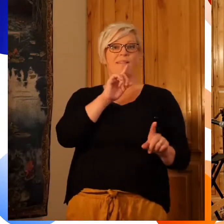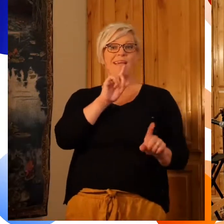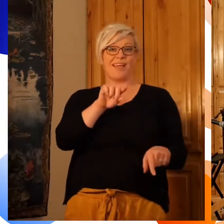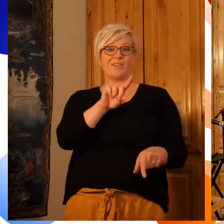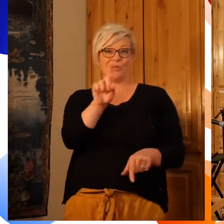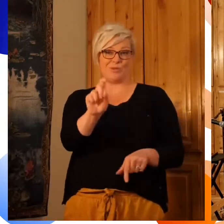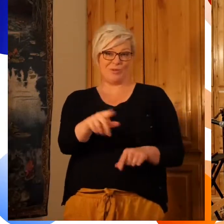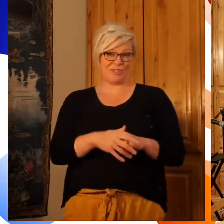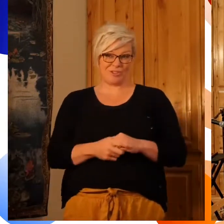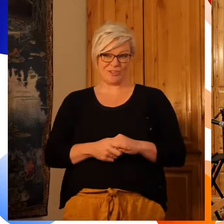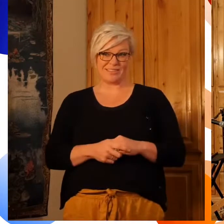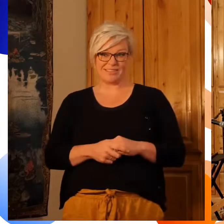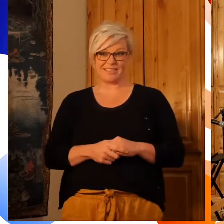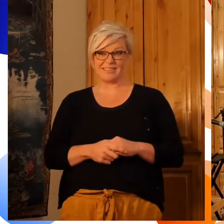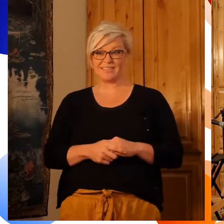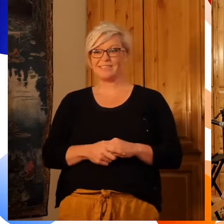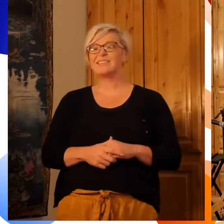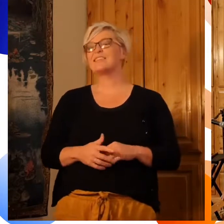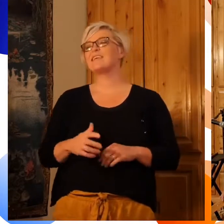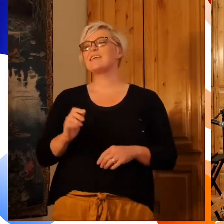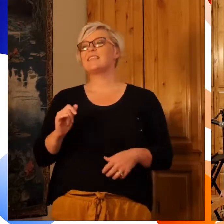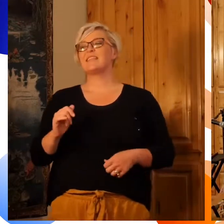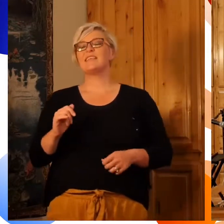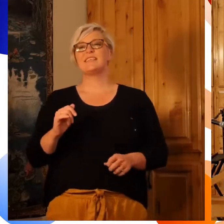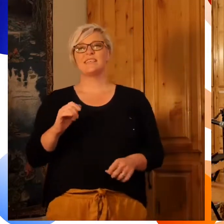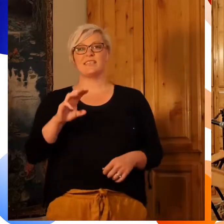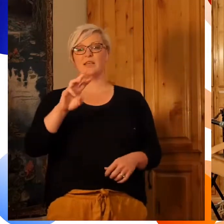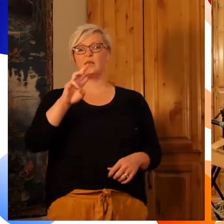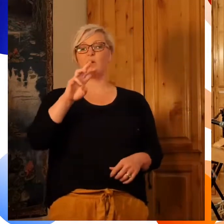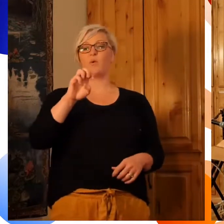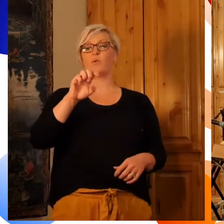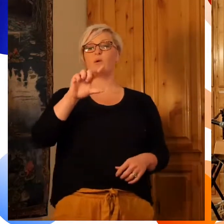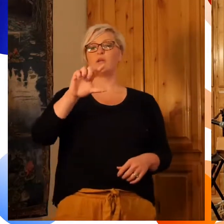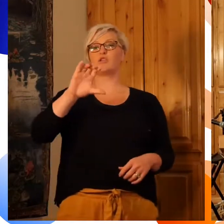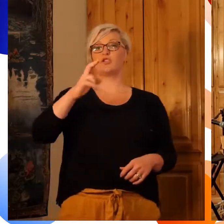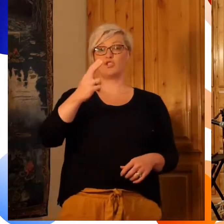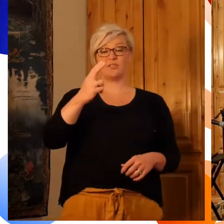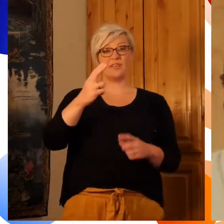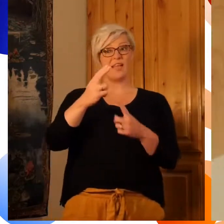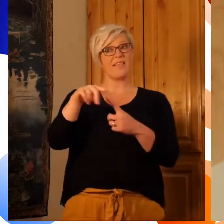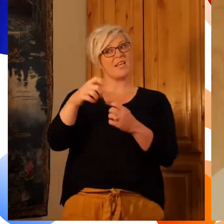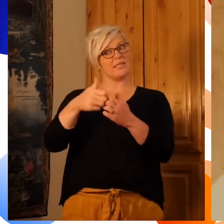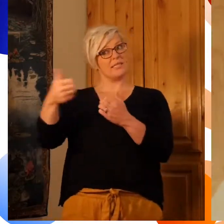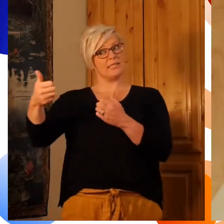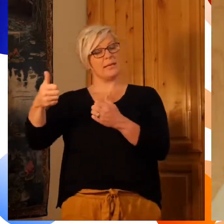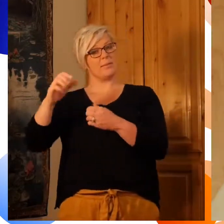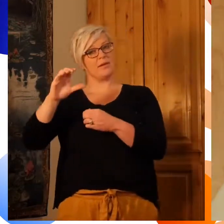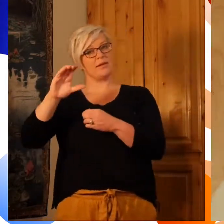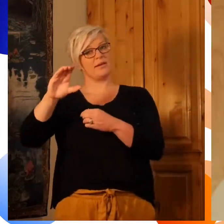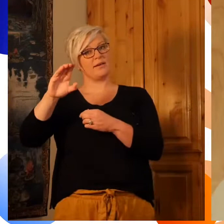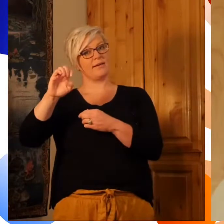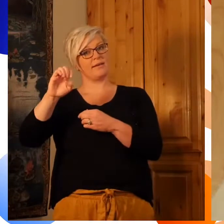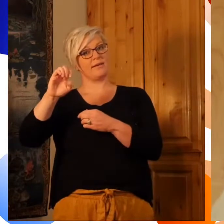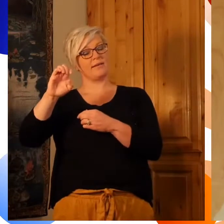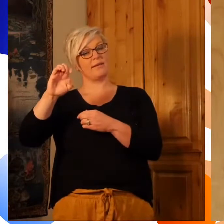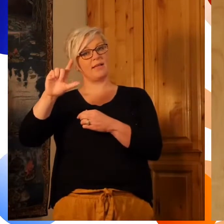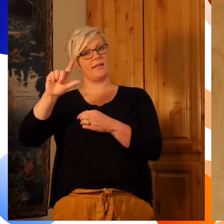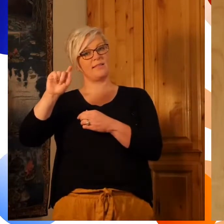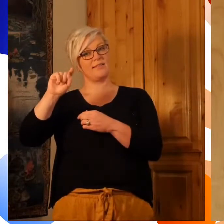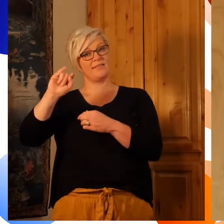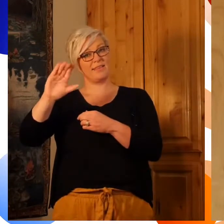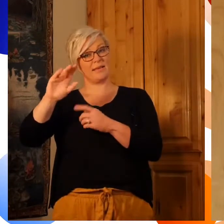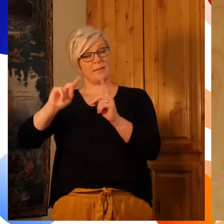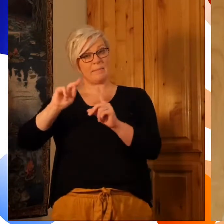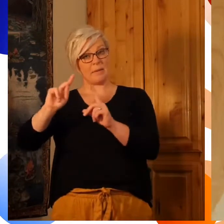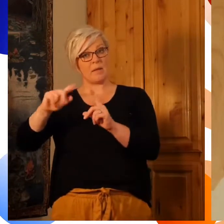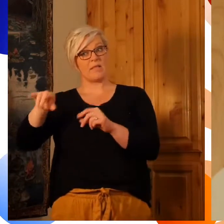is a Welsh piece, unlike the Manx pieces we've heard. The Welsh are a separate Celtic people. They speak Cymric, and